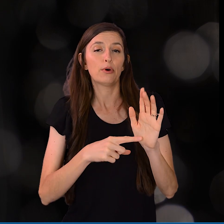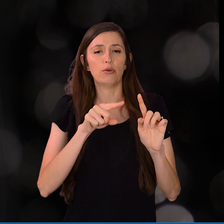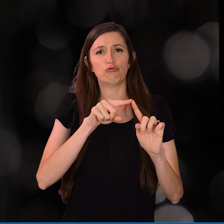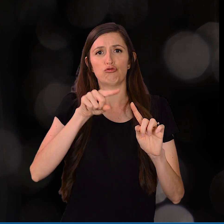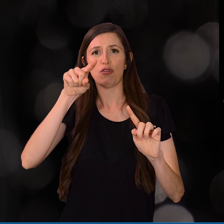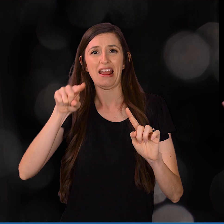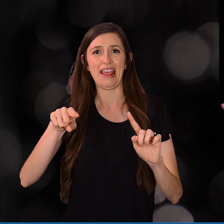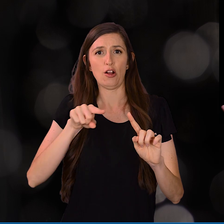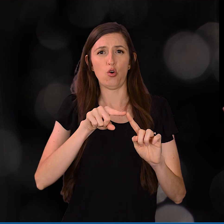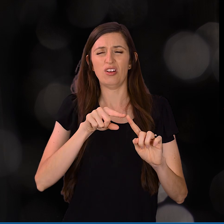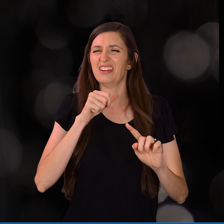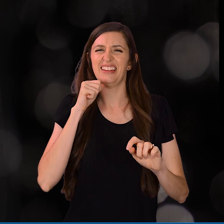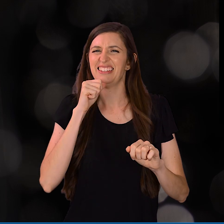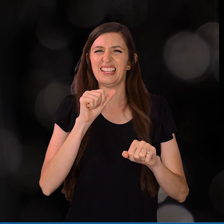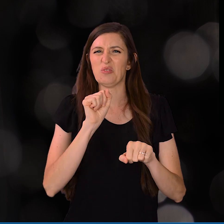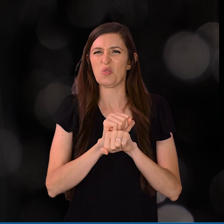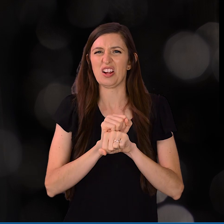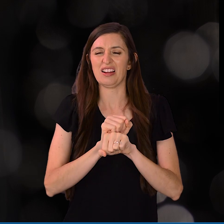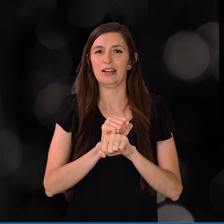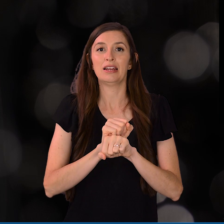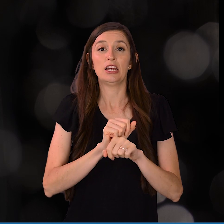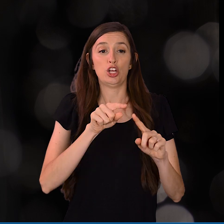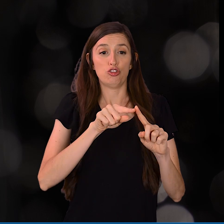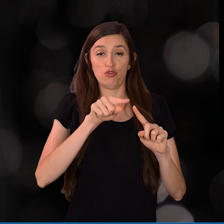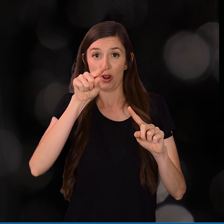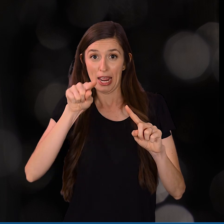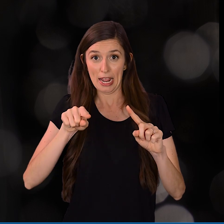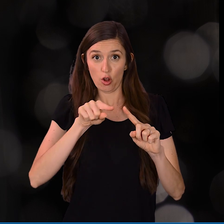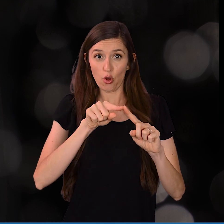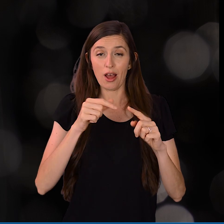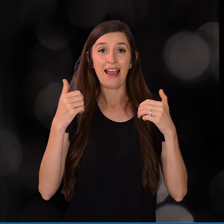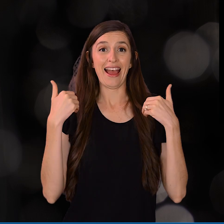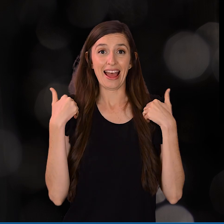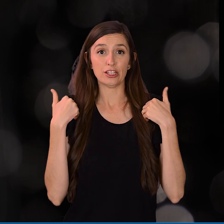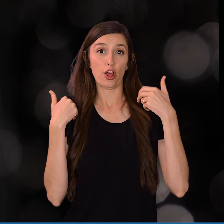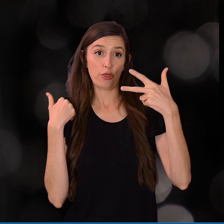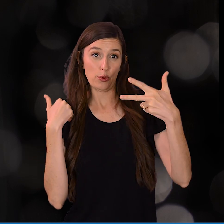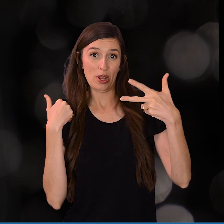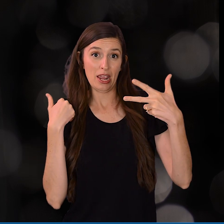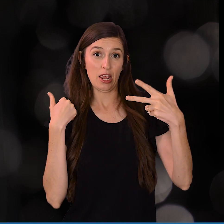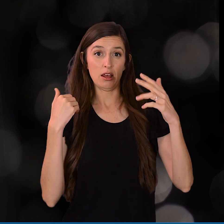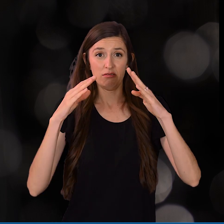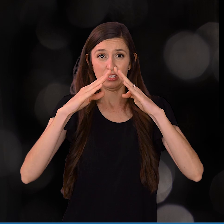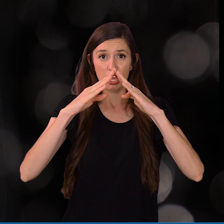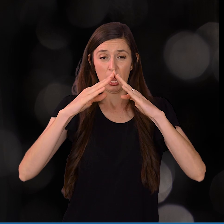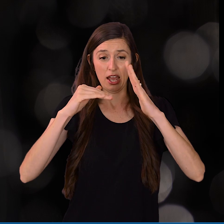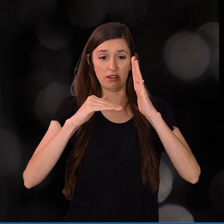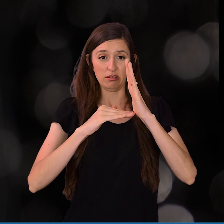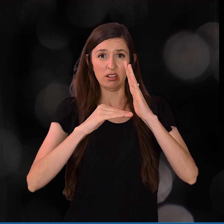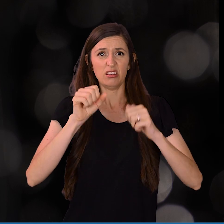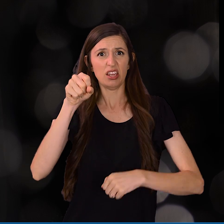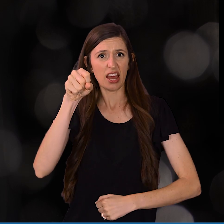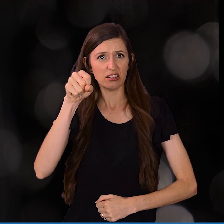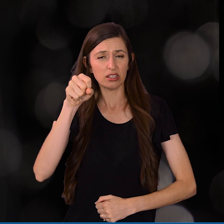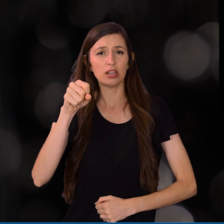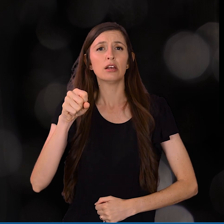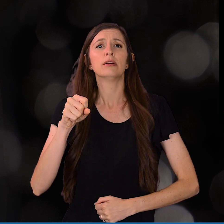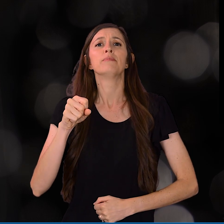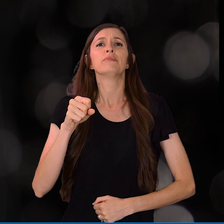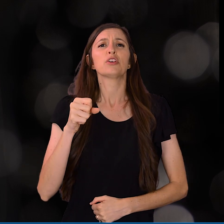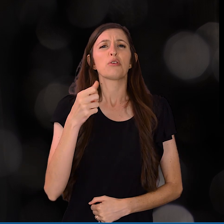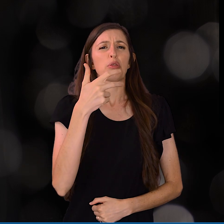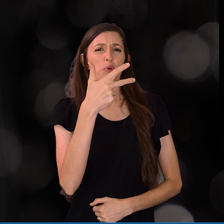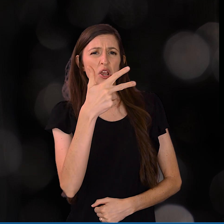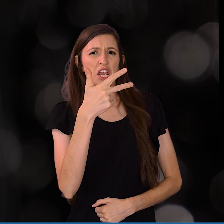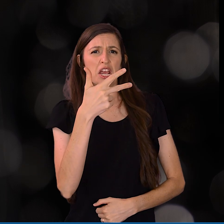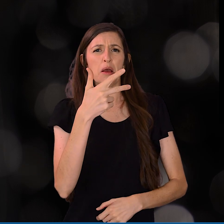is a triangle, for example, which can only be a triangle because it has three sides. And so you think, well, three is